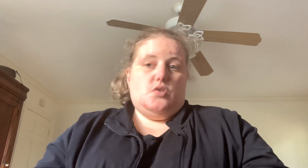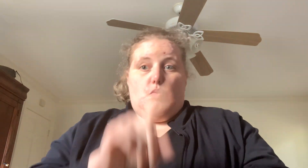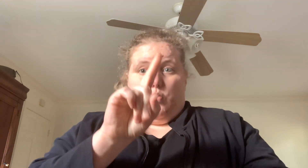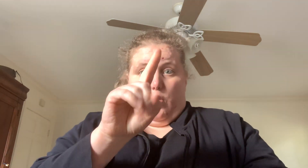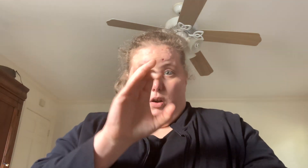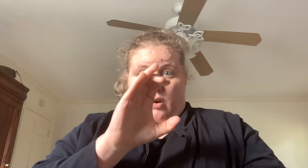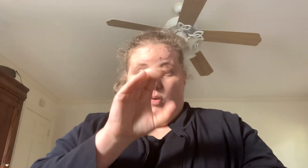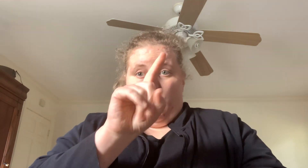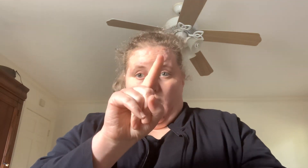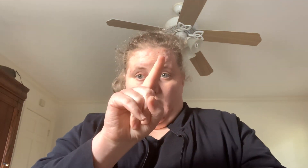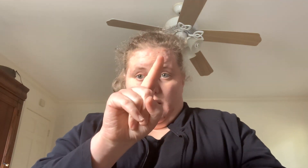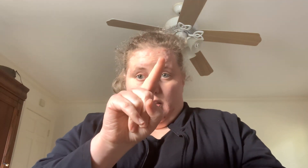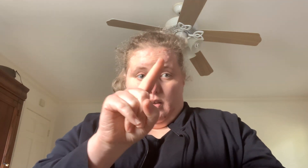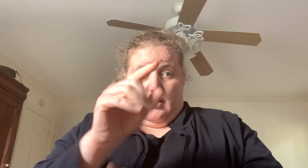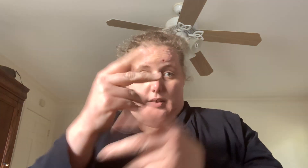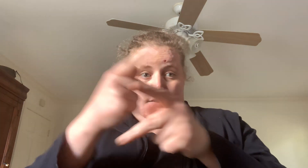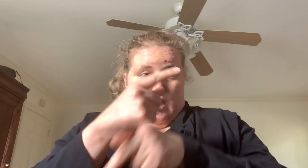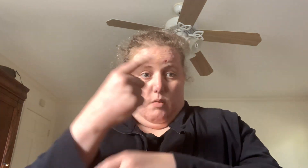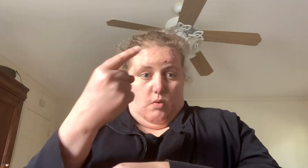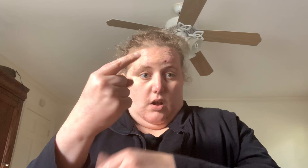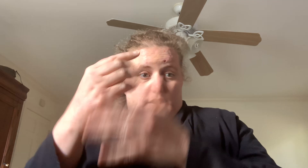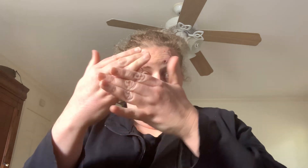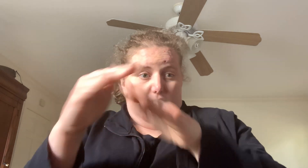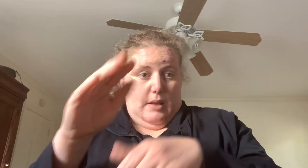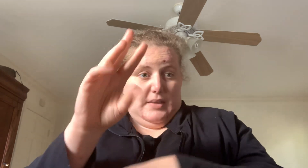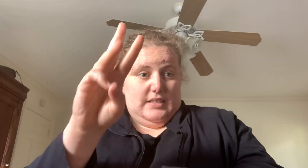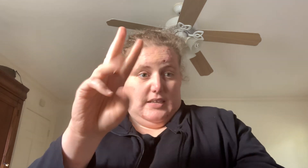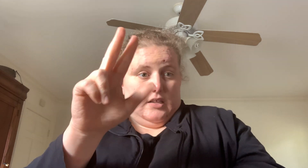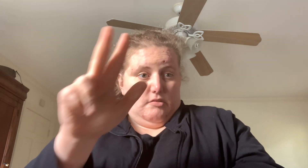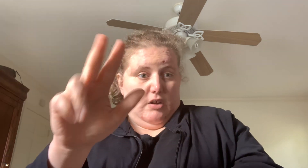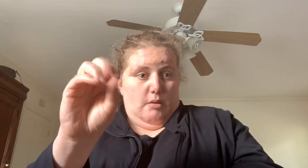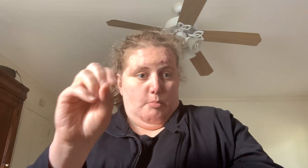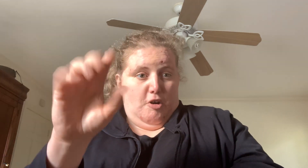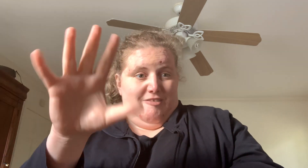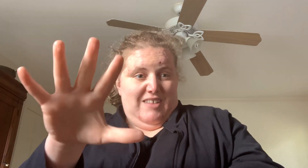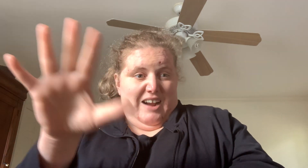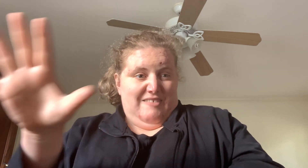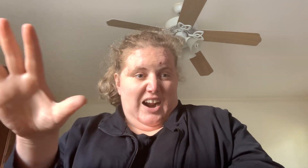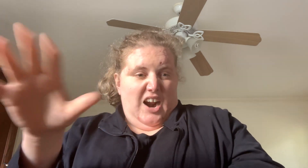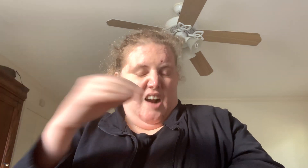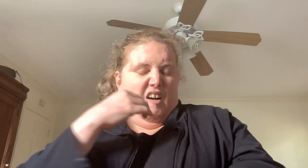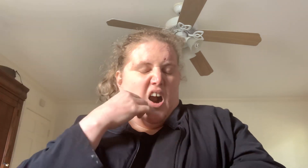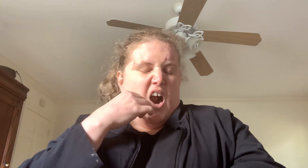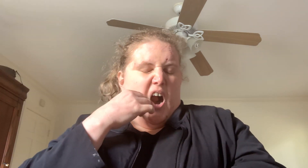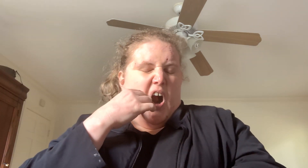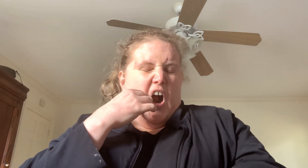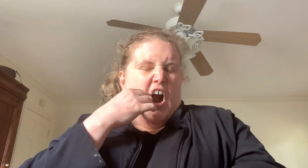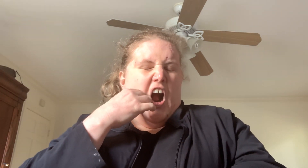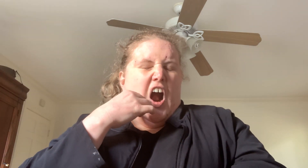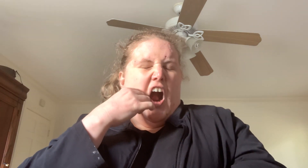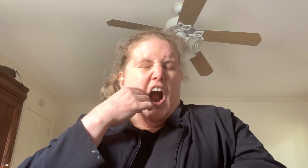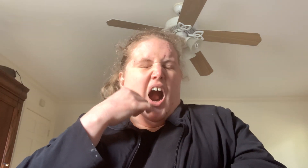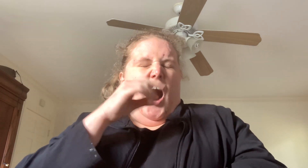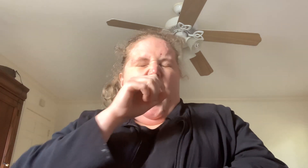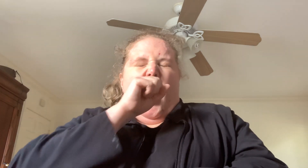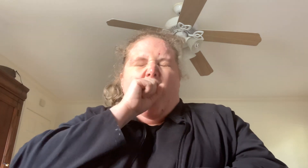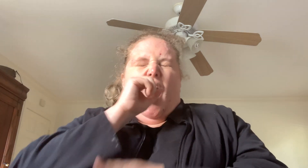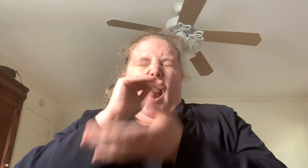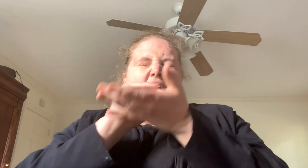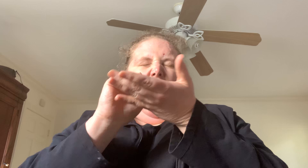by 63.55. But if you want to get rid of that 1, you're essentially just dividing the given grams by the weight